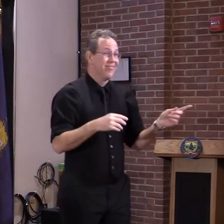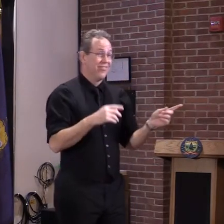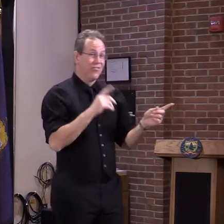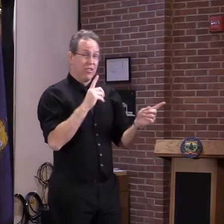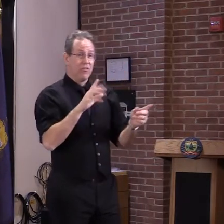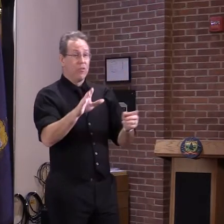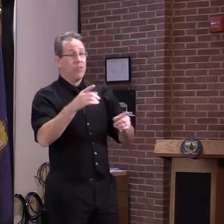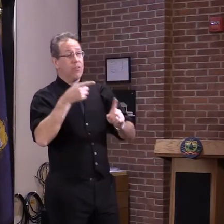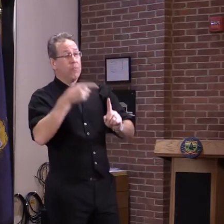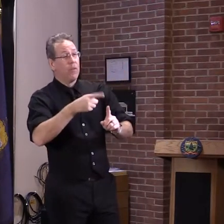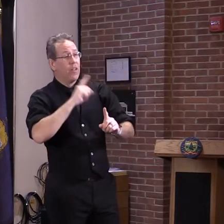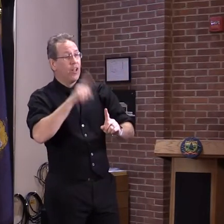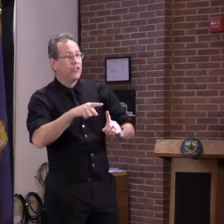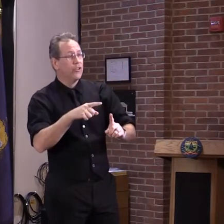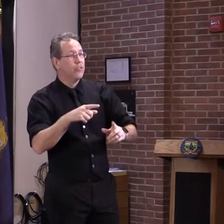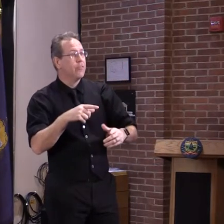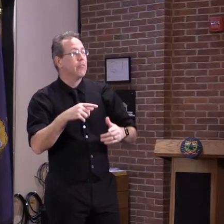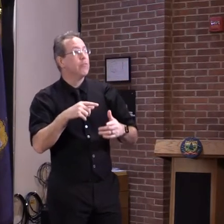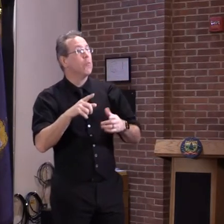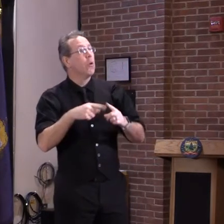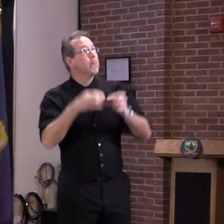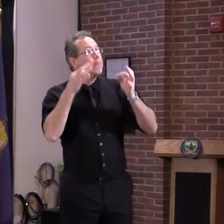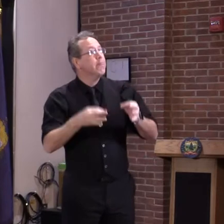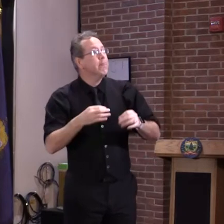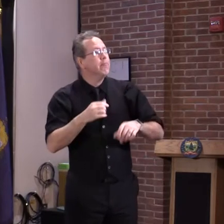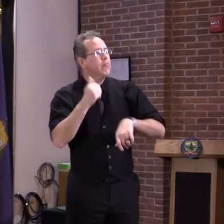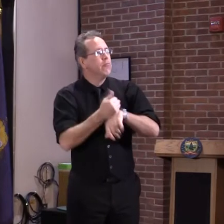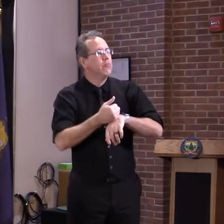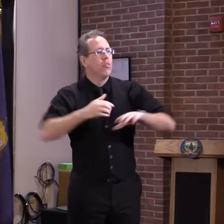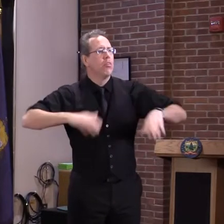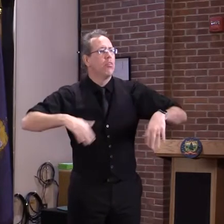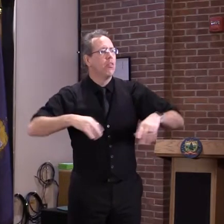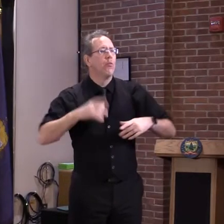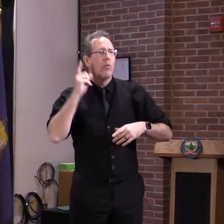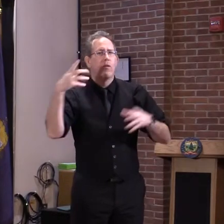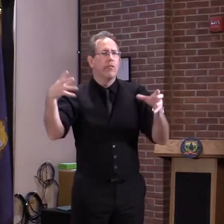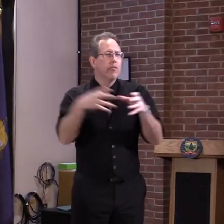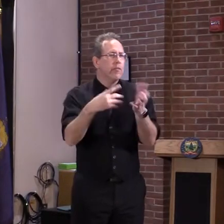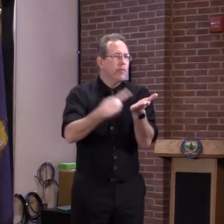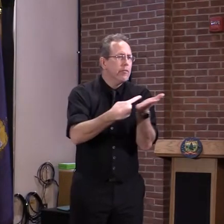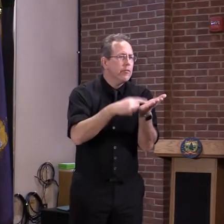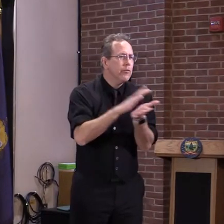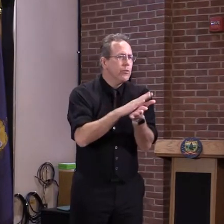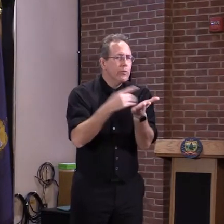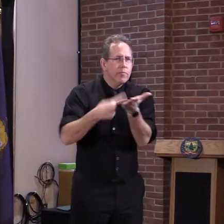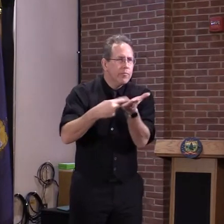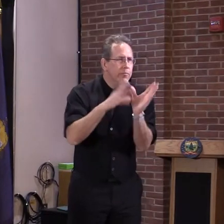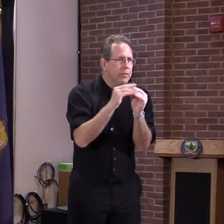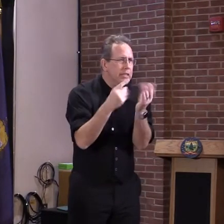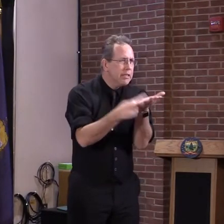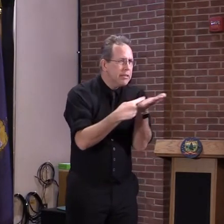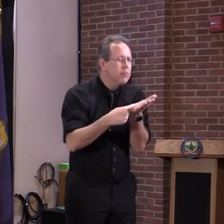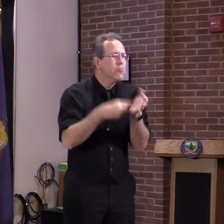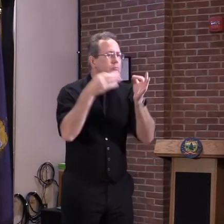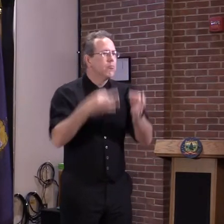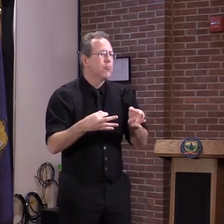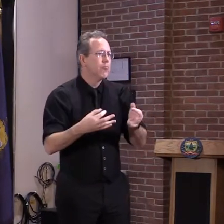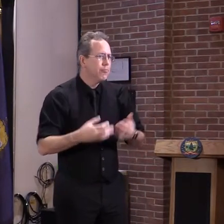meet, and we'll provide some feedback and announcement on where we're going next in terms of mandatory